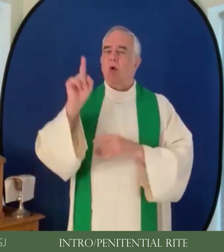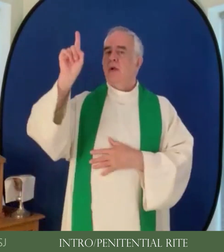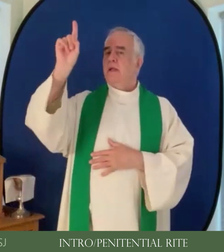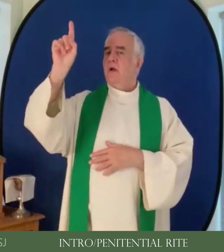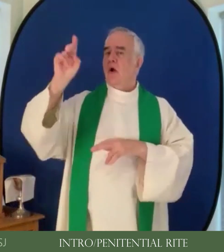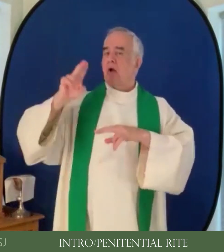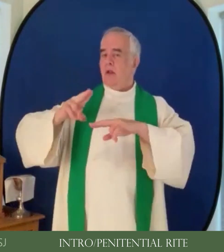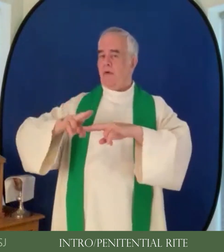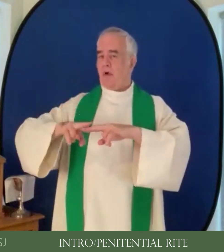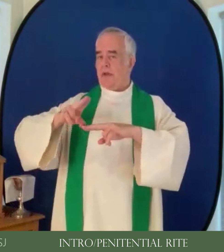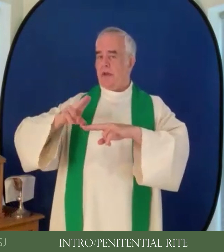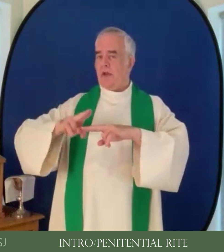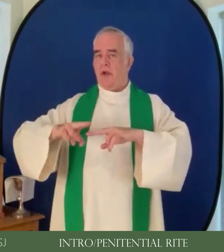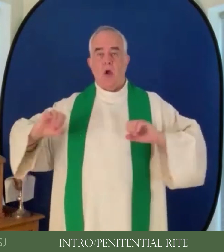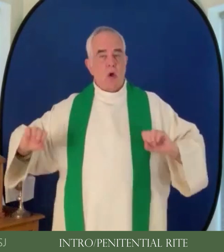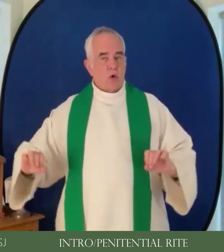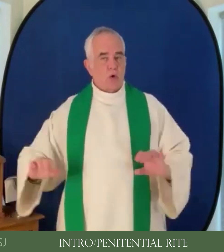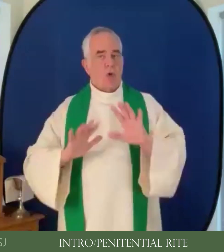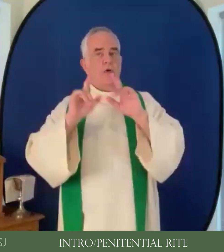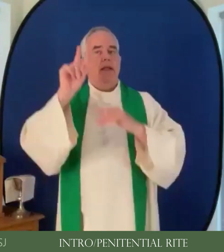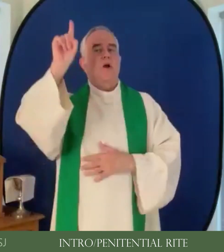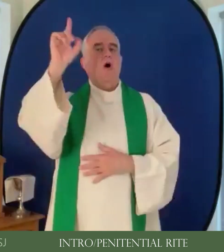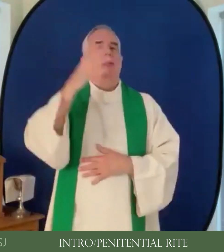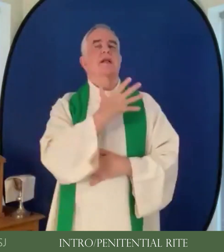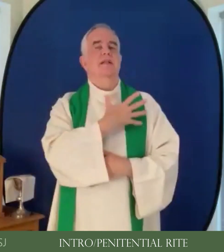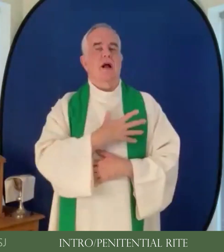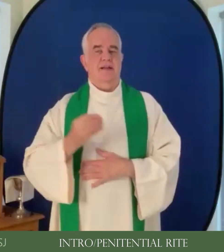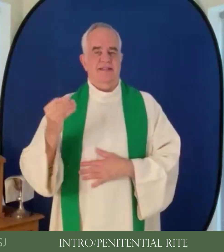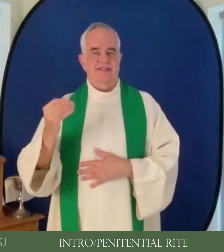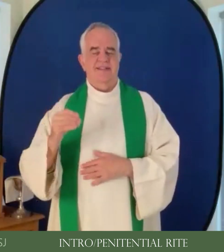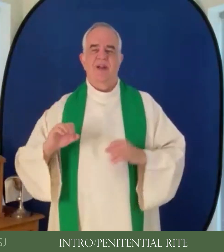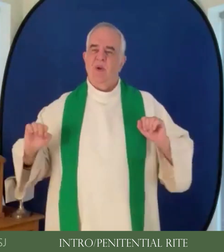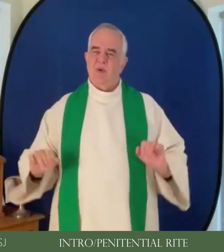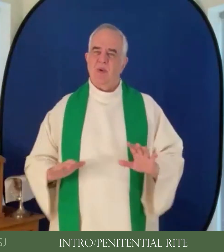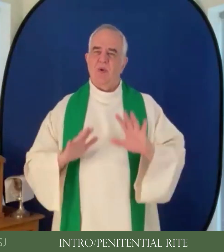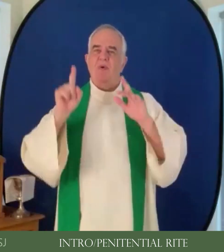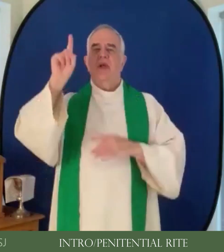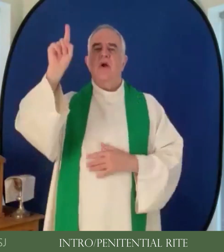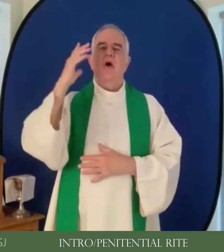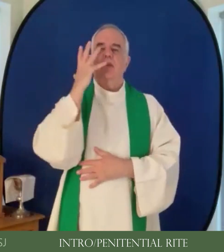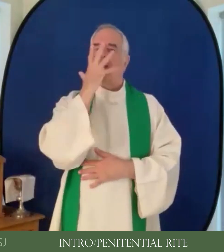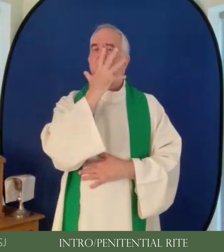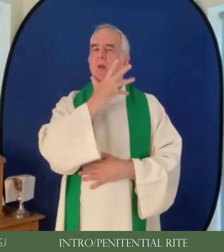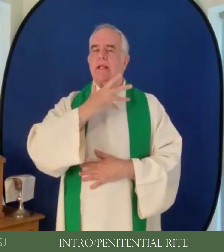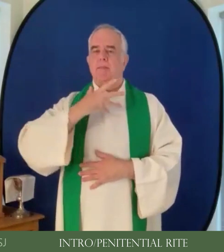Glory to God the Father. Glory to God the Son. Glory to God the Holy